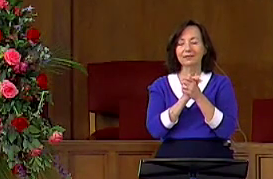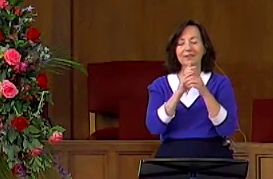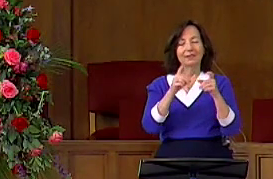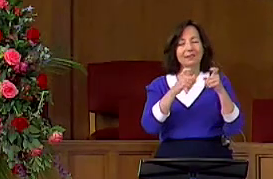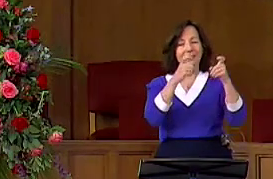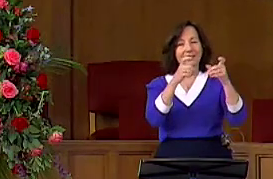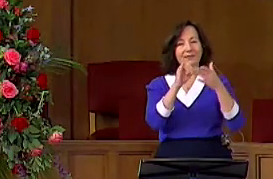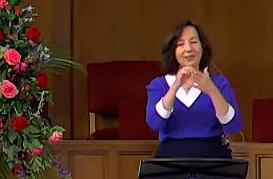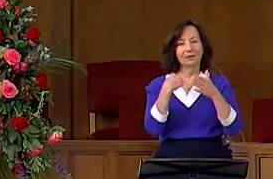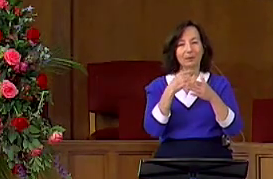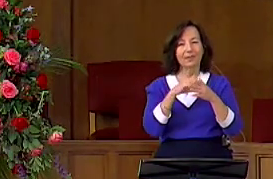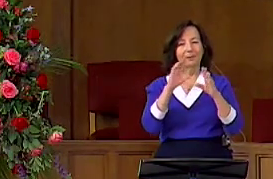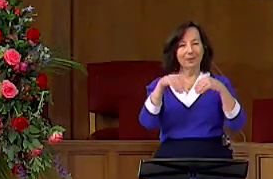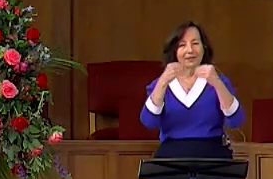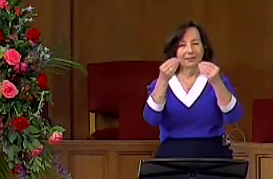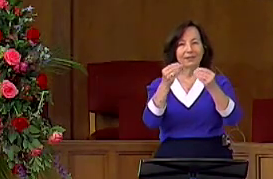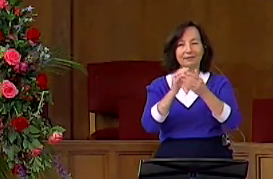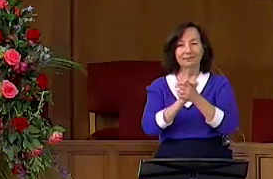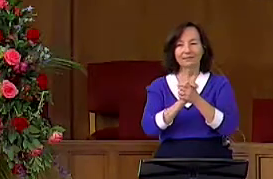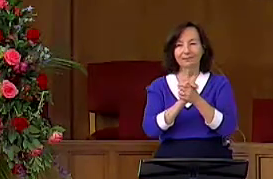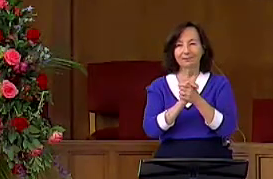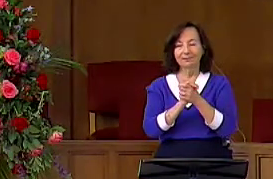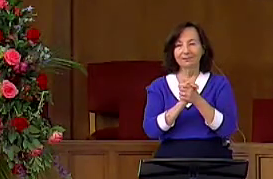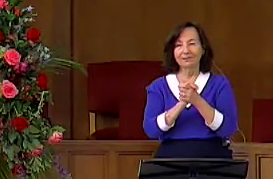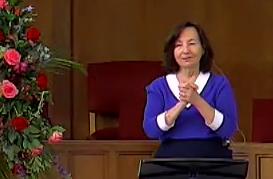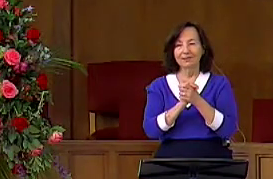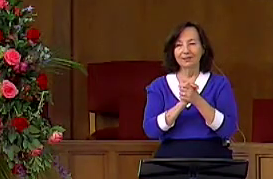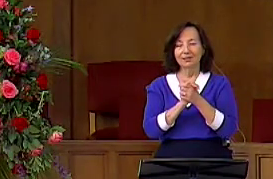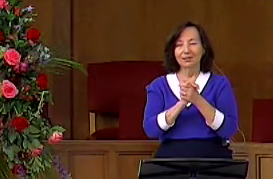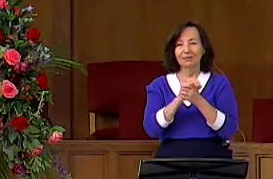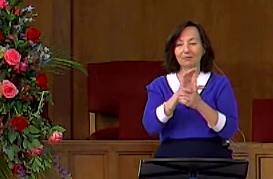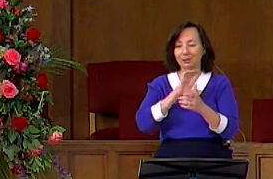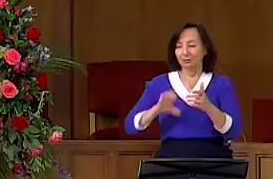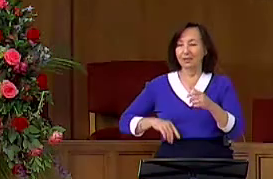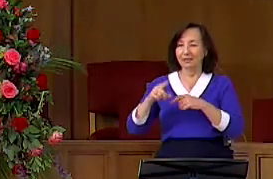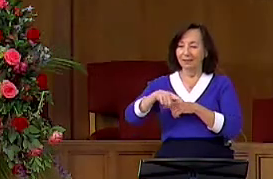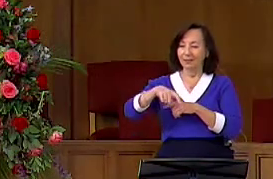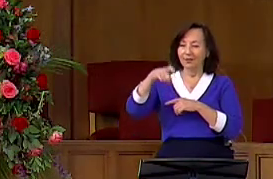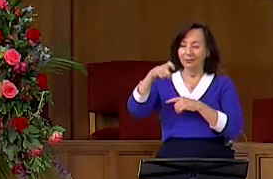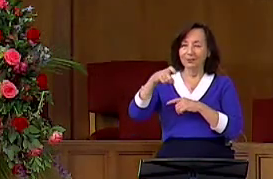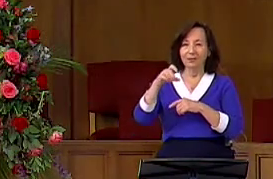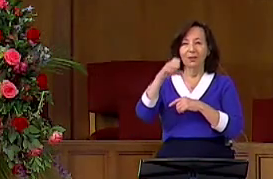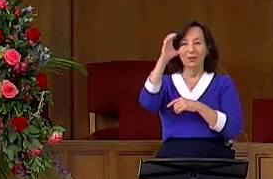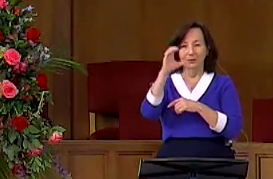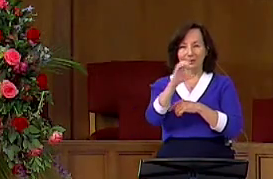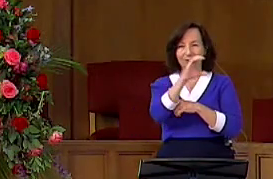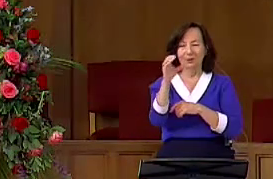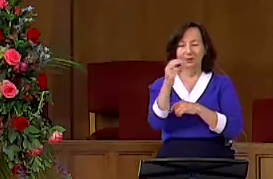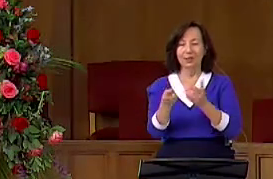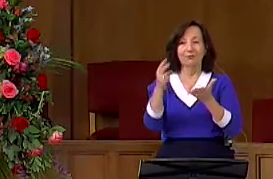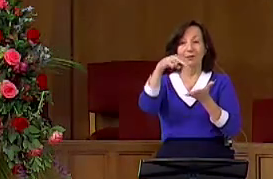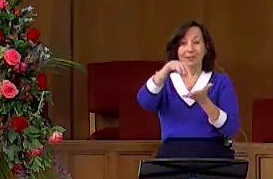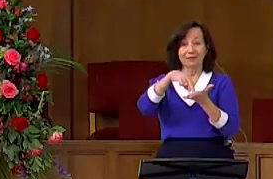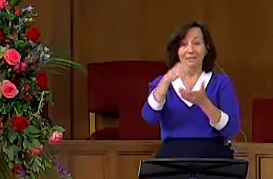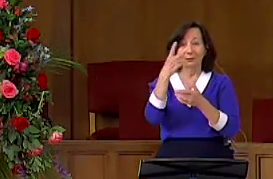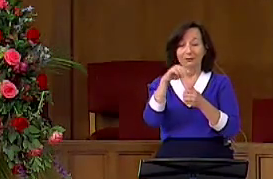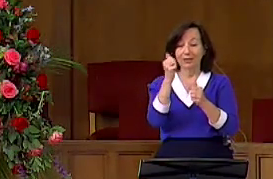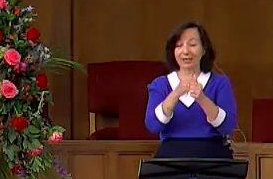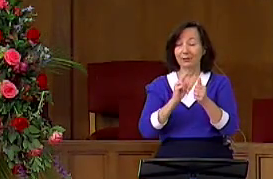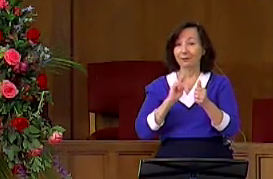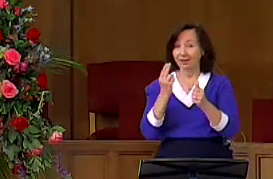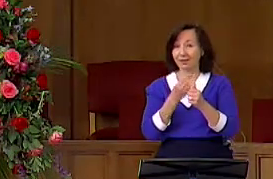gifts we've been given by Christ that hung on the cross and was resurrected for each and every one of us.